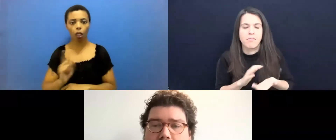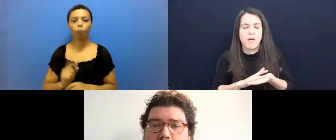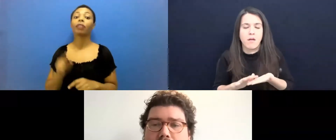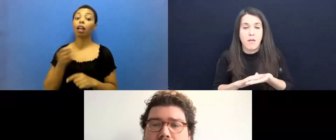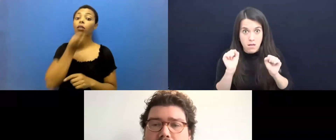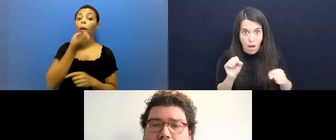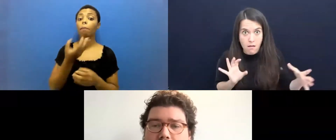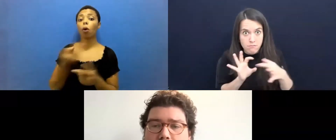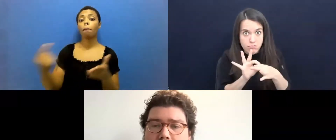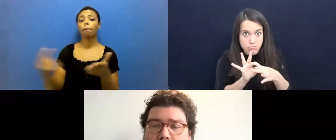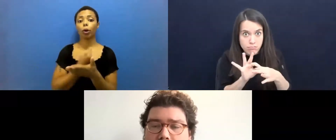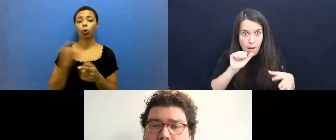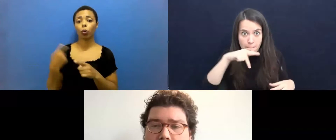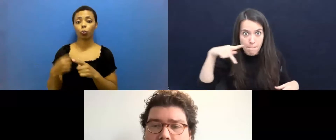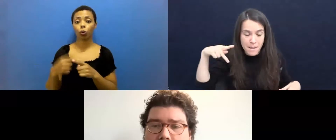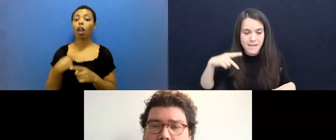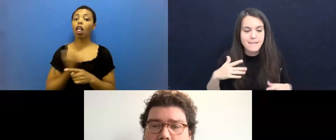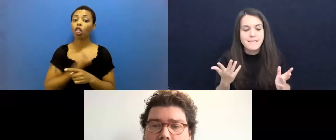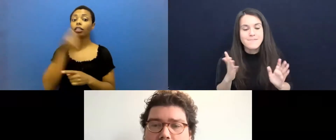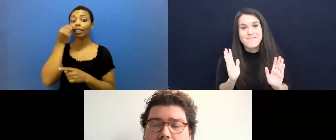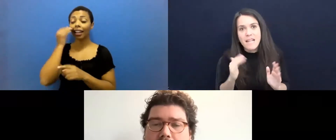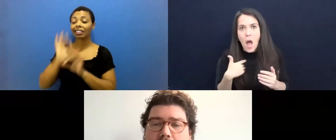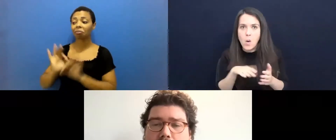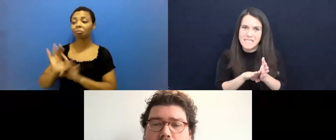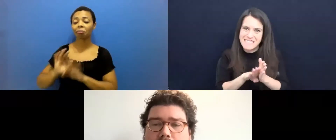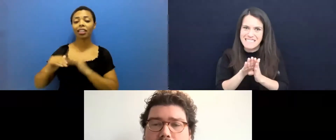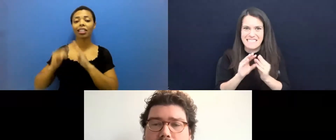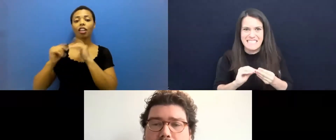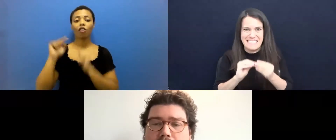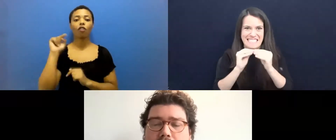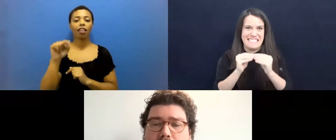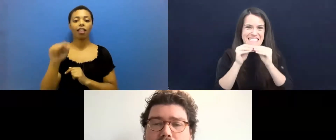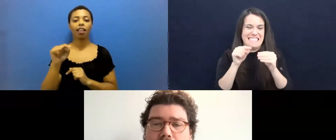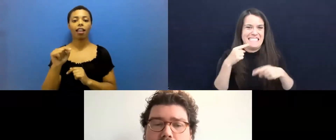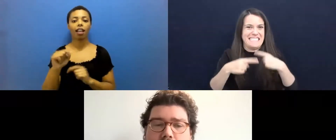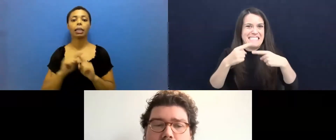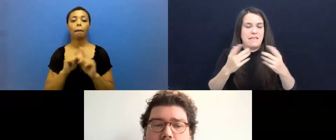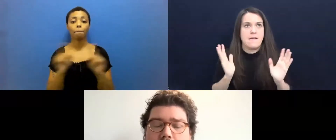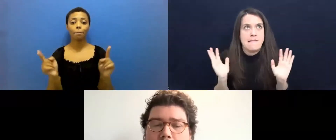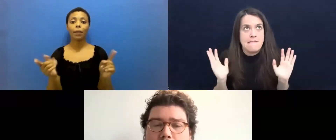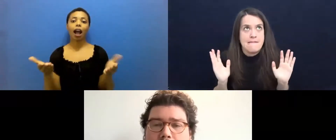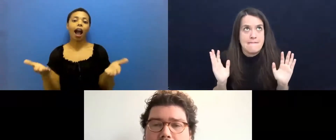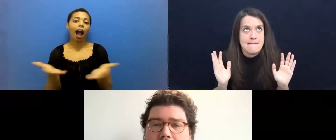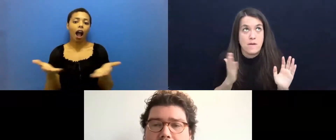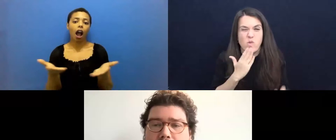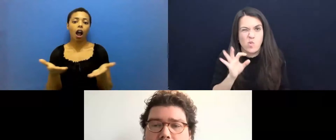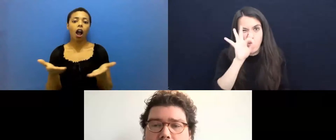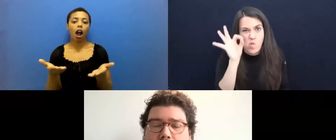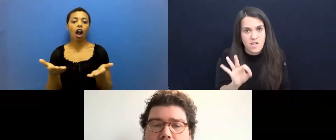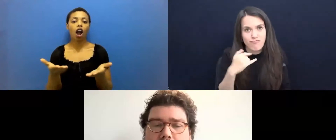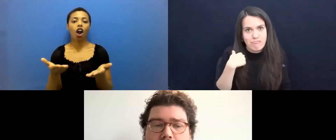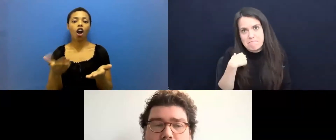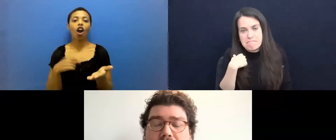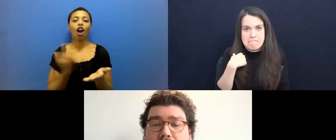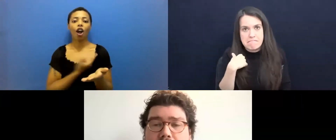because we are still developing this part. Right now, people can use the app